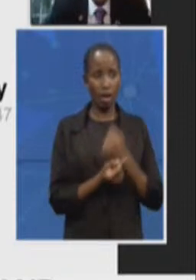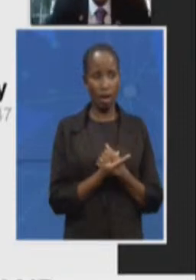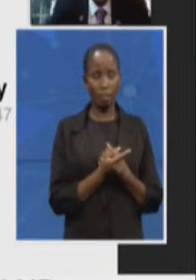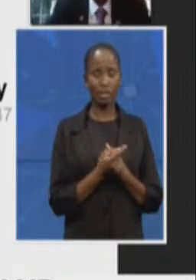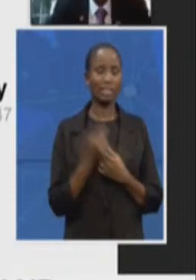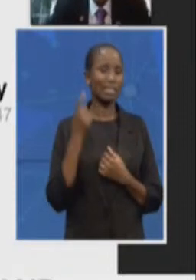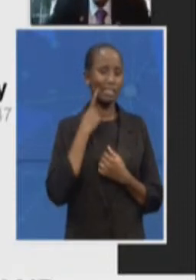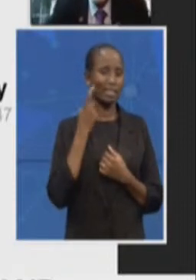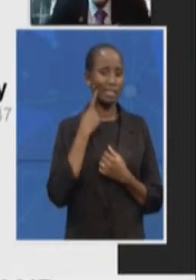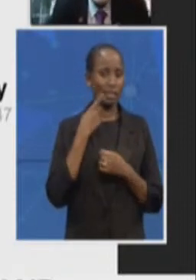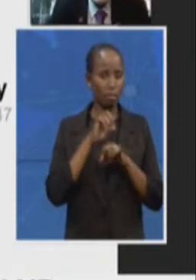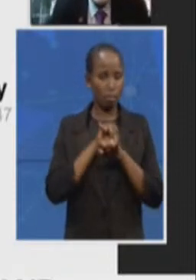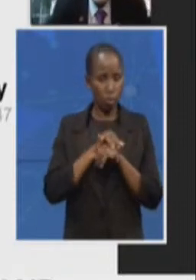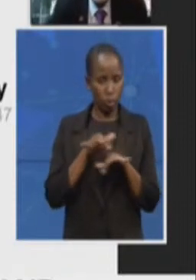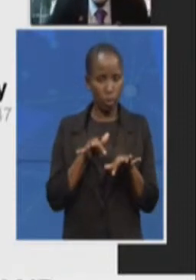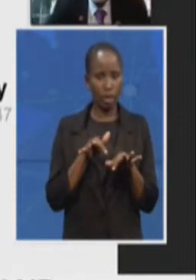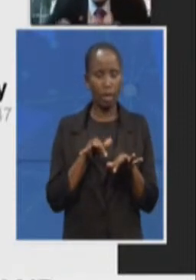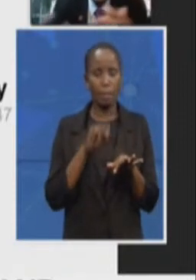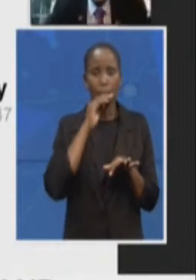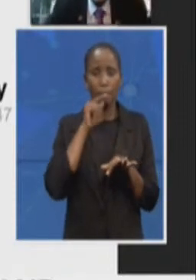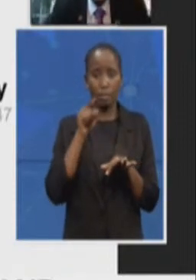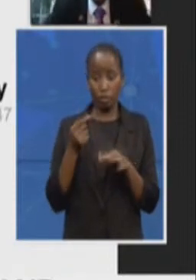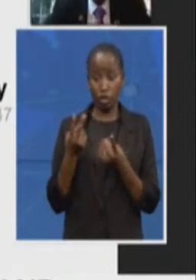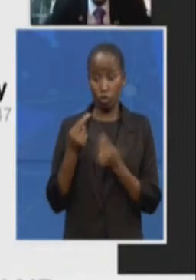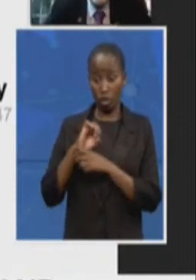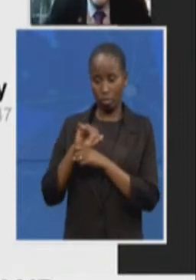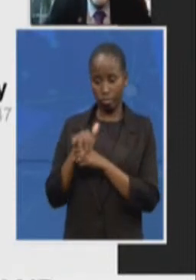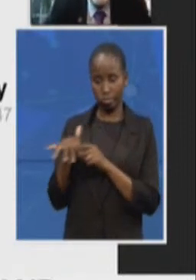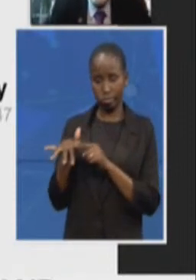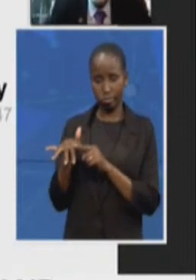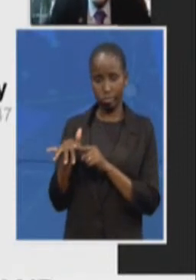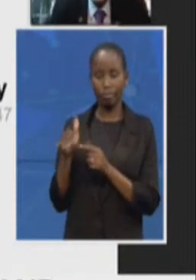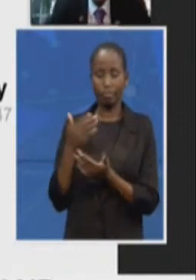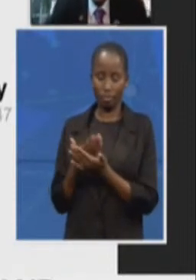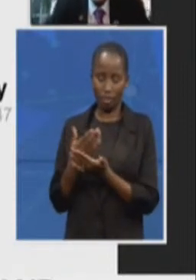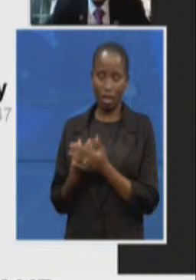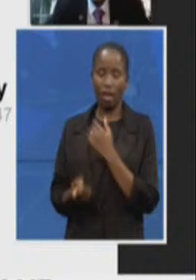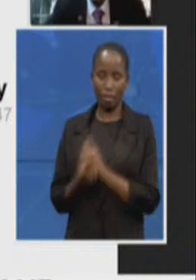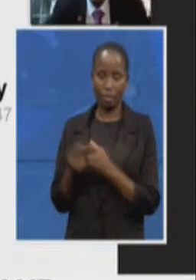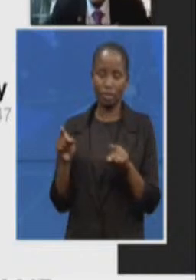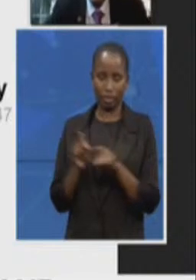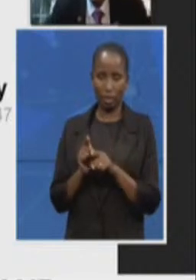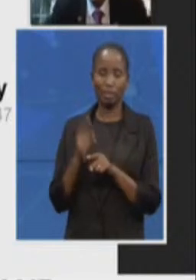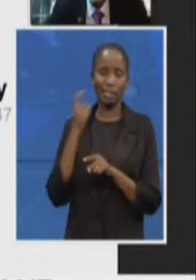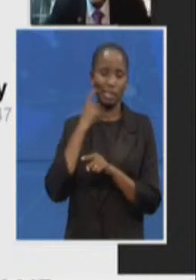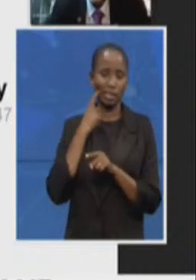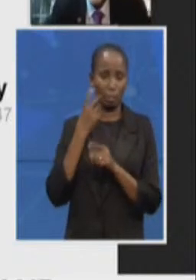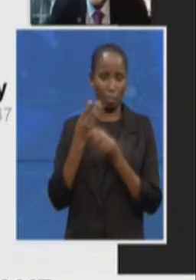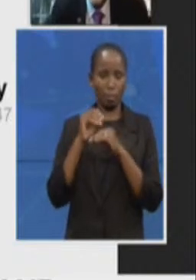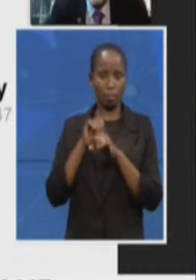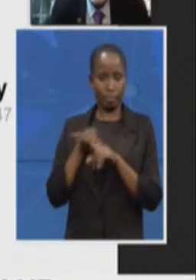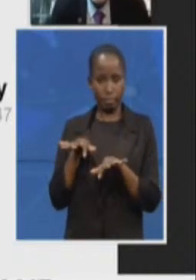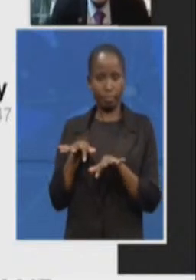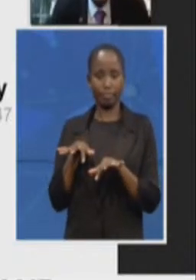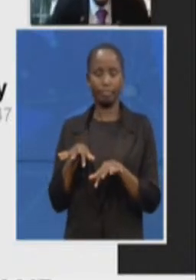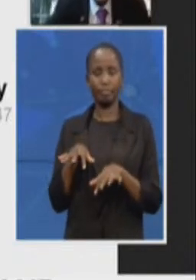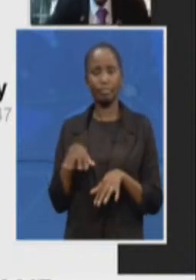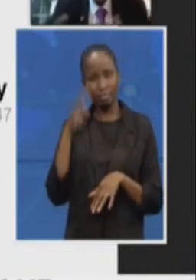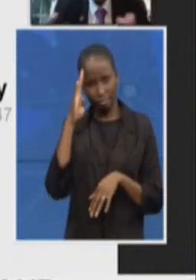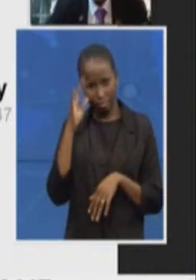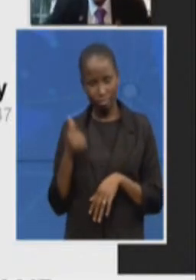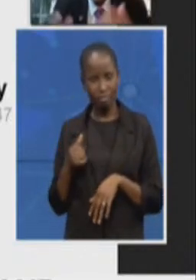have enhanced transmissibility. We know that this variant has some mutations similar to the beta and gamma